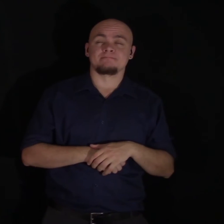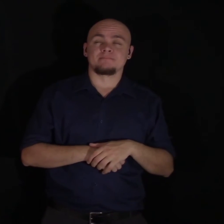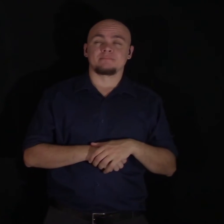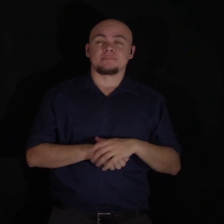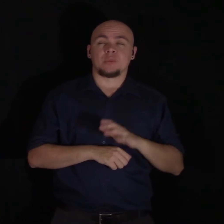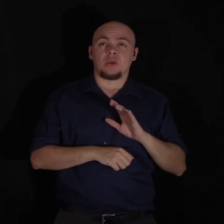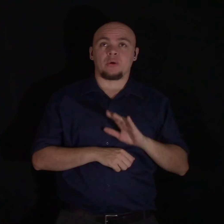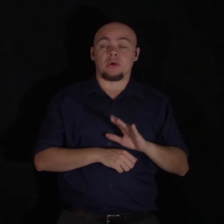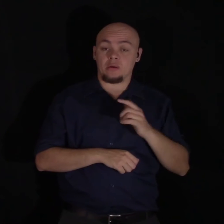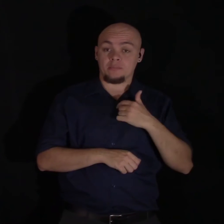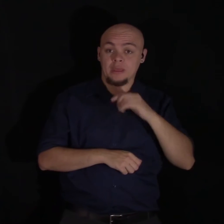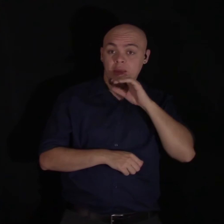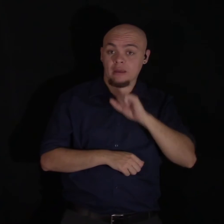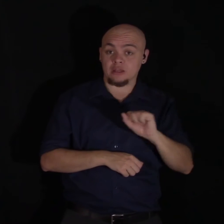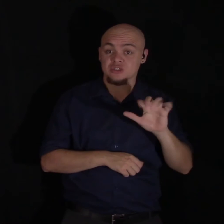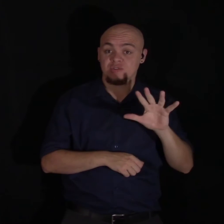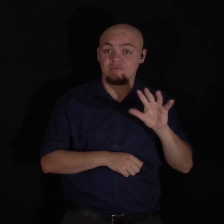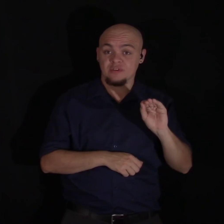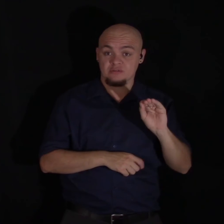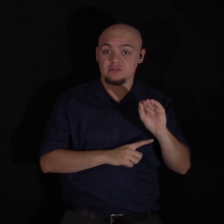When I turned 50,